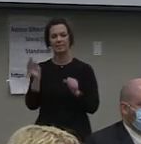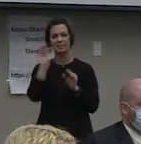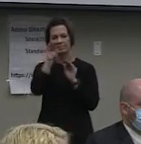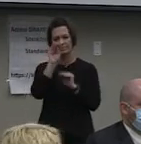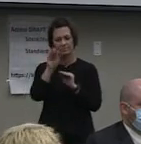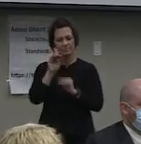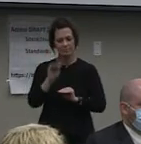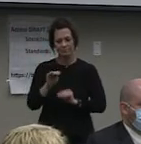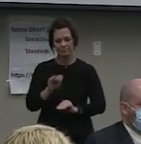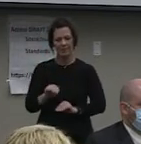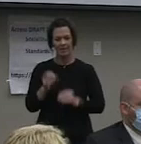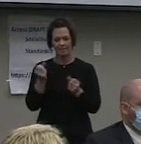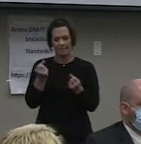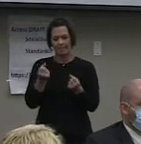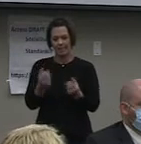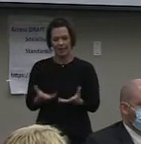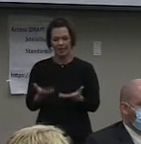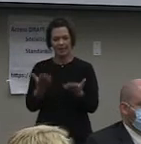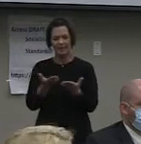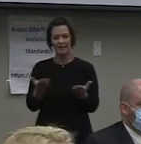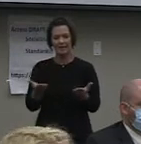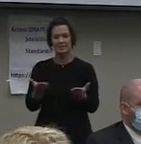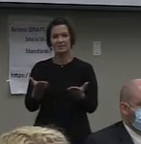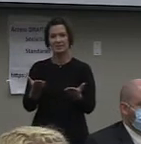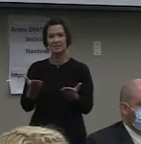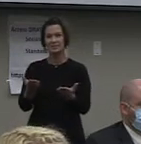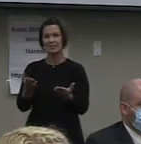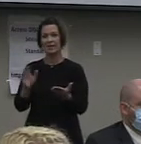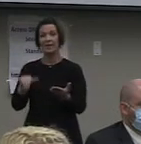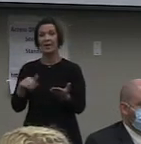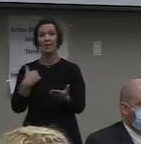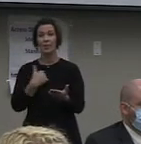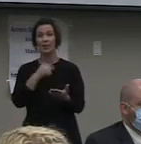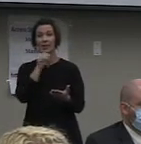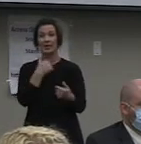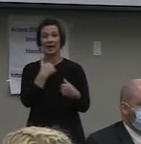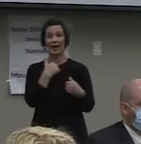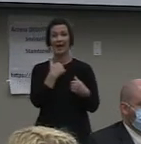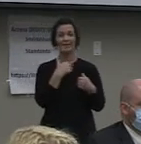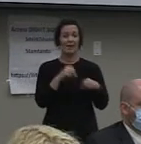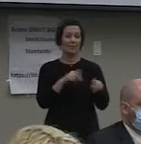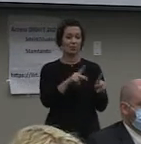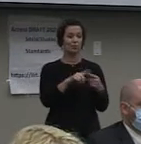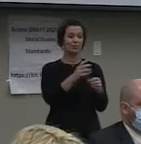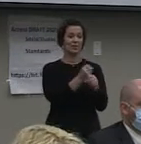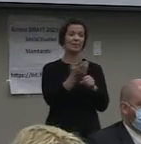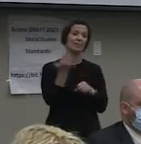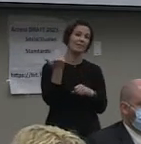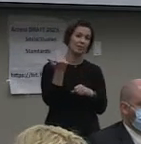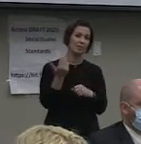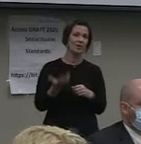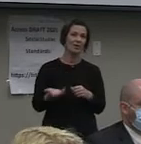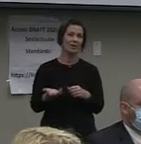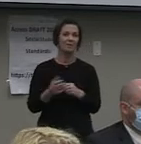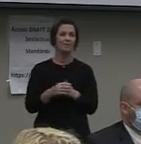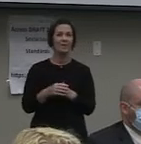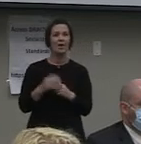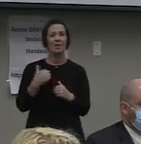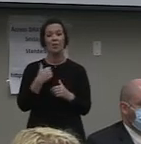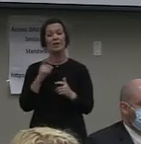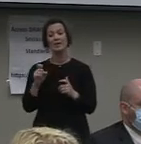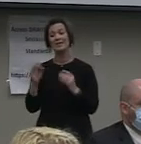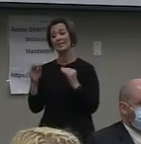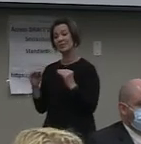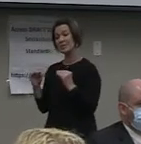from different sources that were never available before. But learning to research history is something we need to teach our